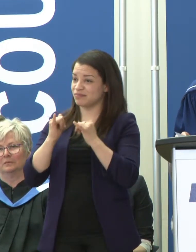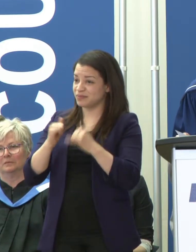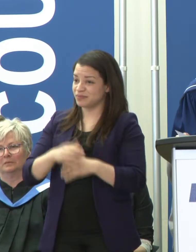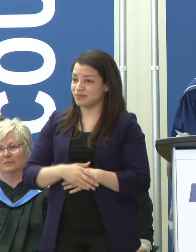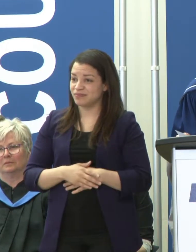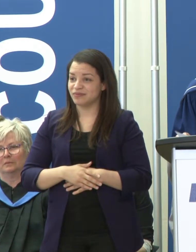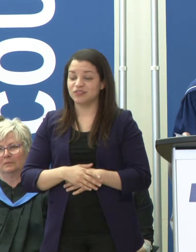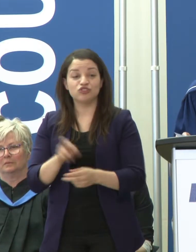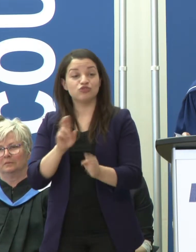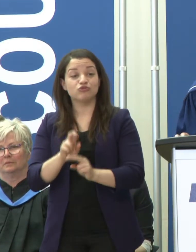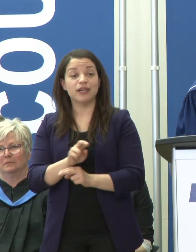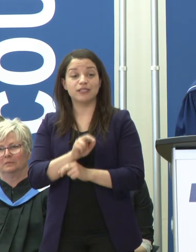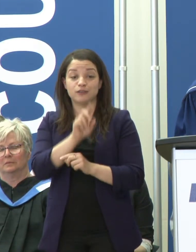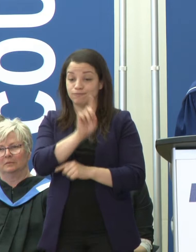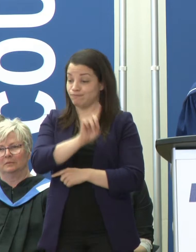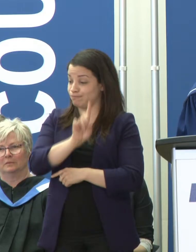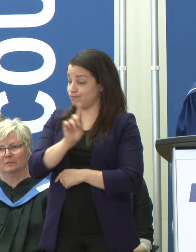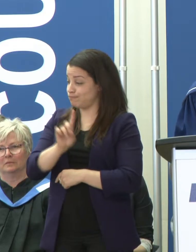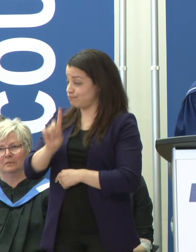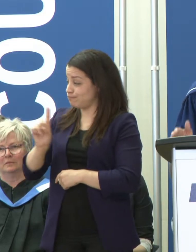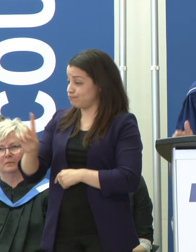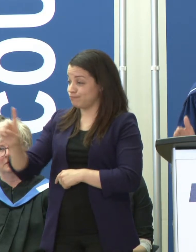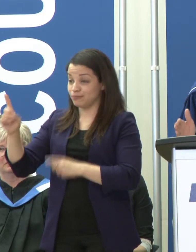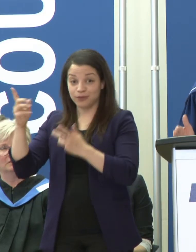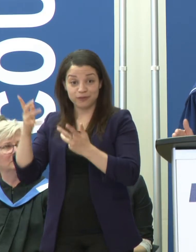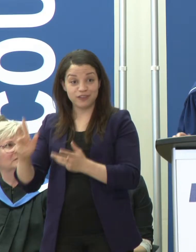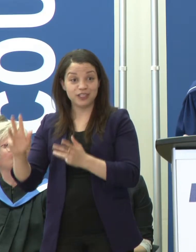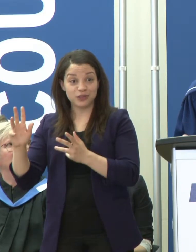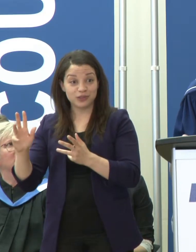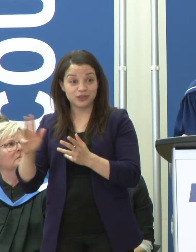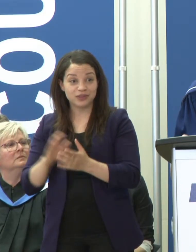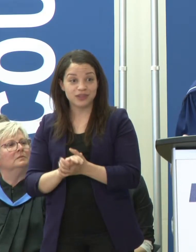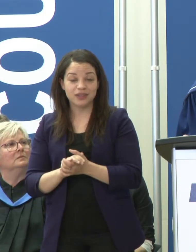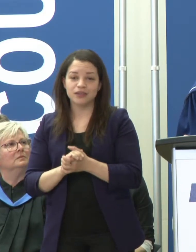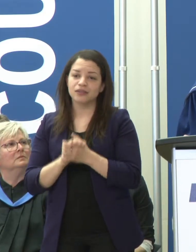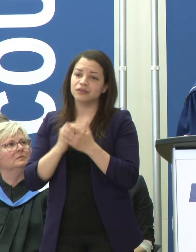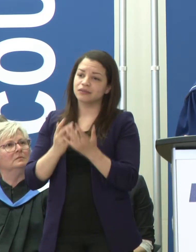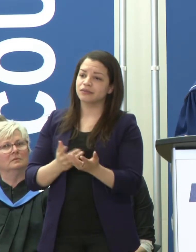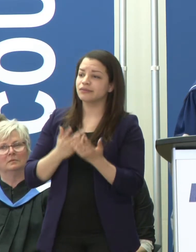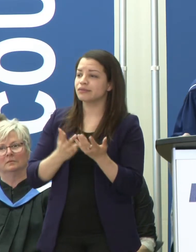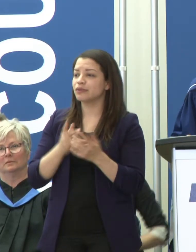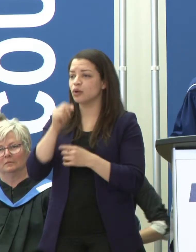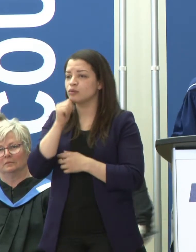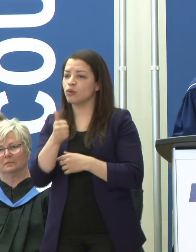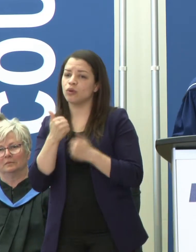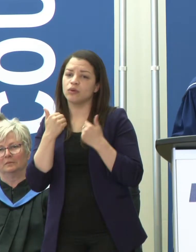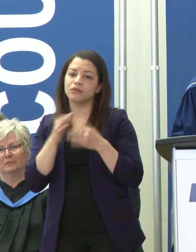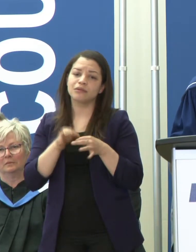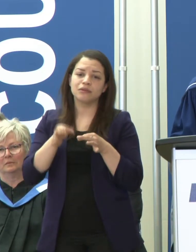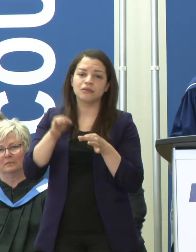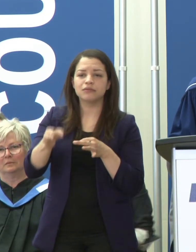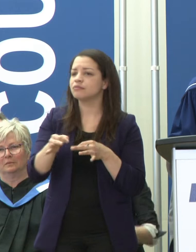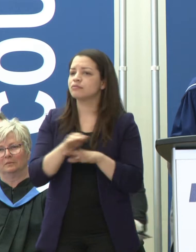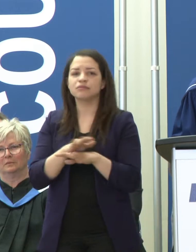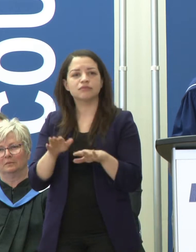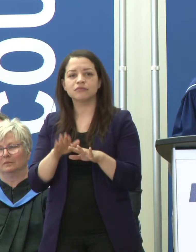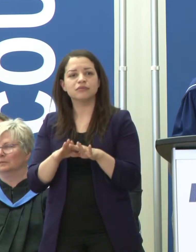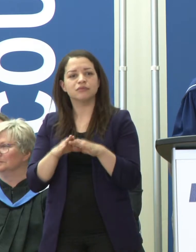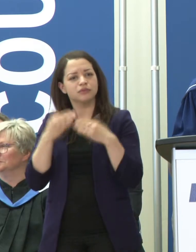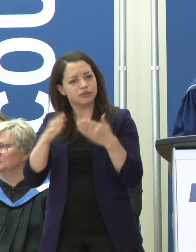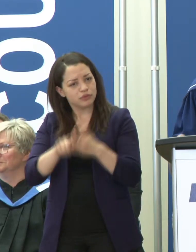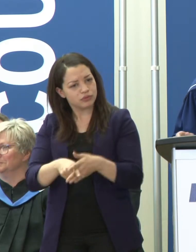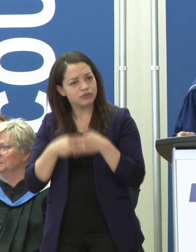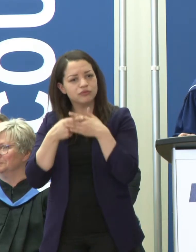after walking across this stage this afternoon, please don't wait until tomorrow to act. Start today